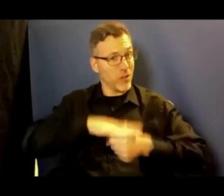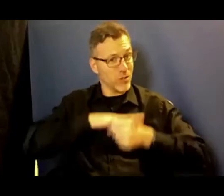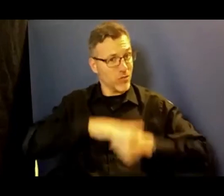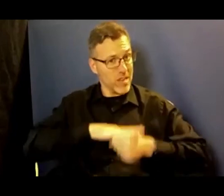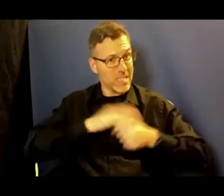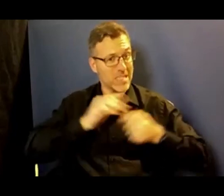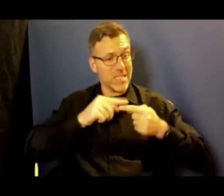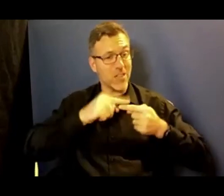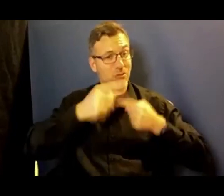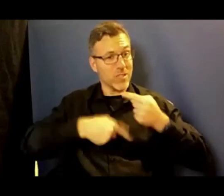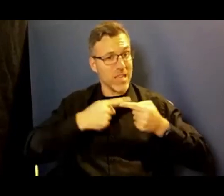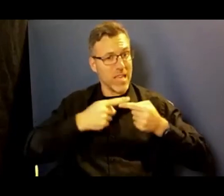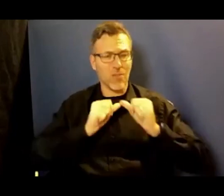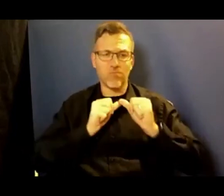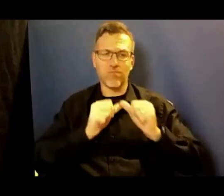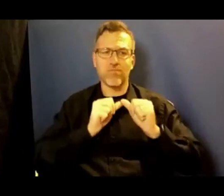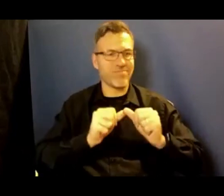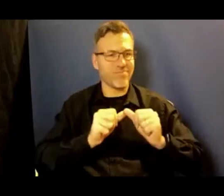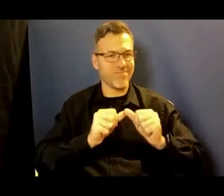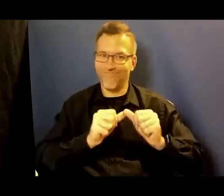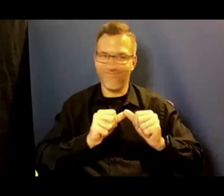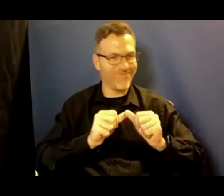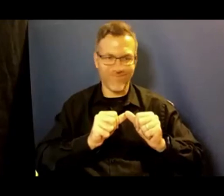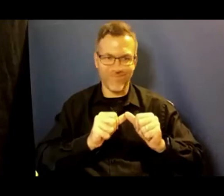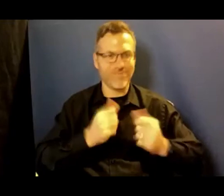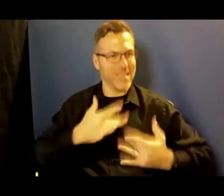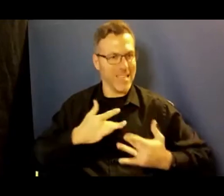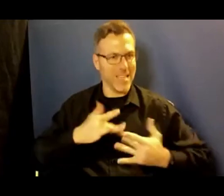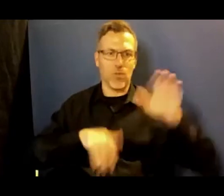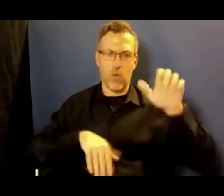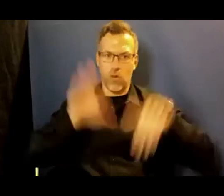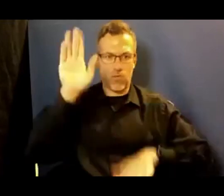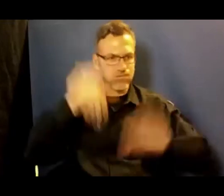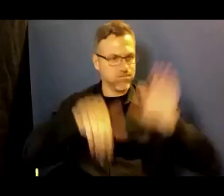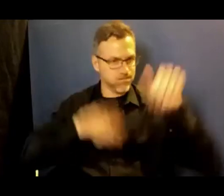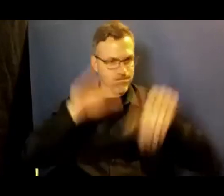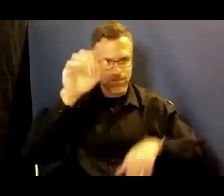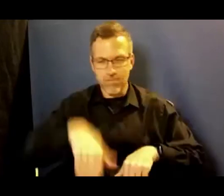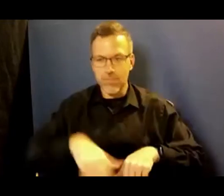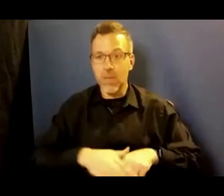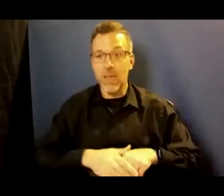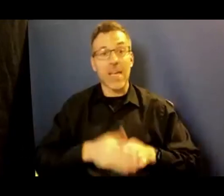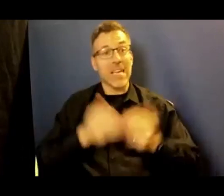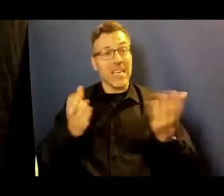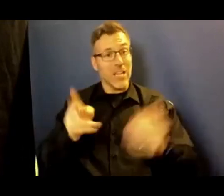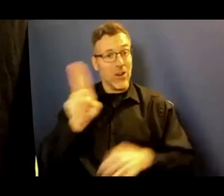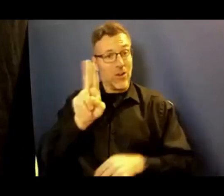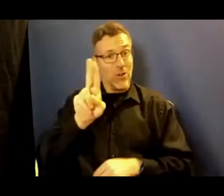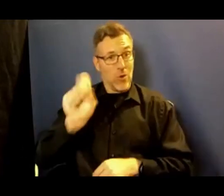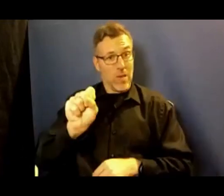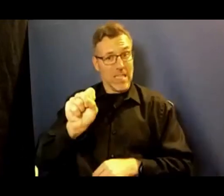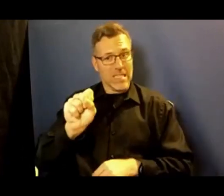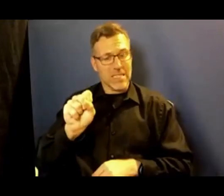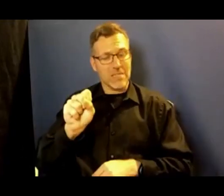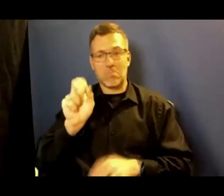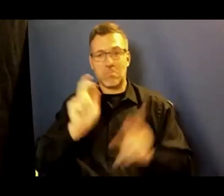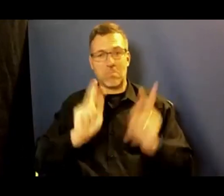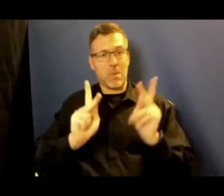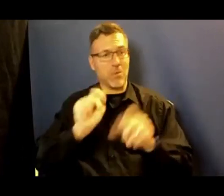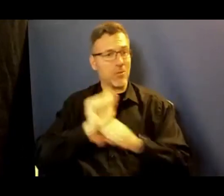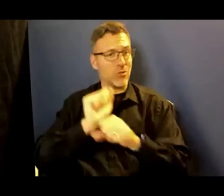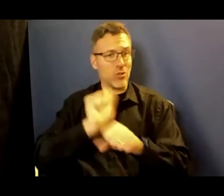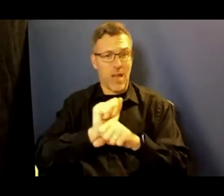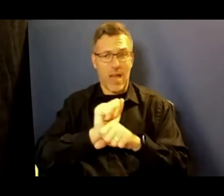stressful period for everyone in the world, especially in the US, because people have lost jobs, have lost incomes, have not been able to pay their